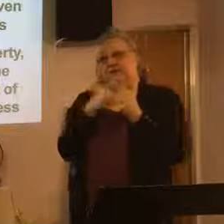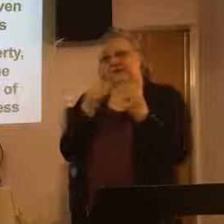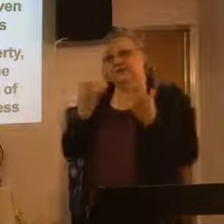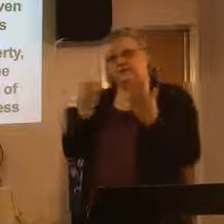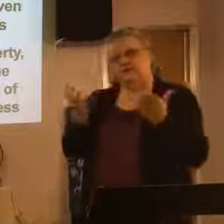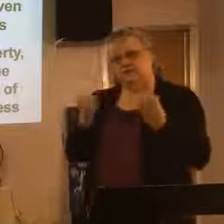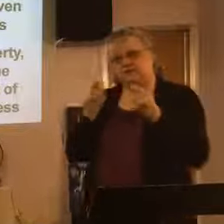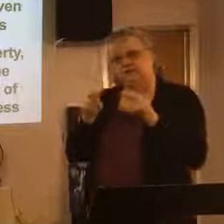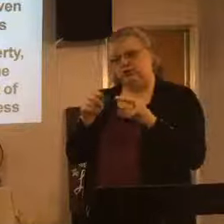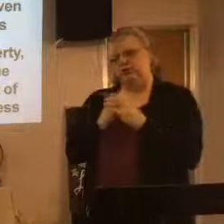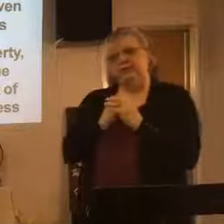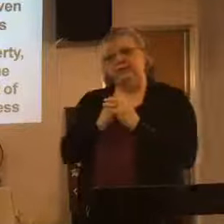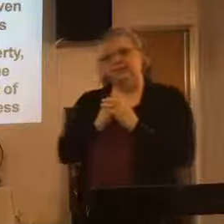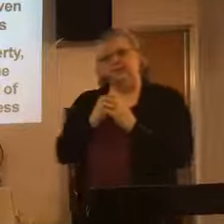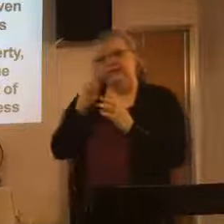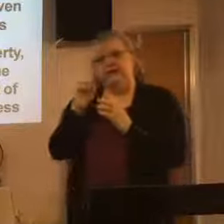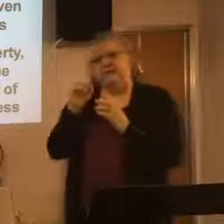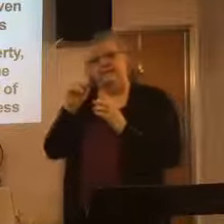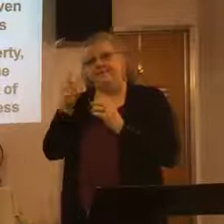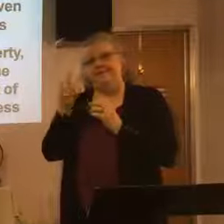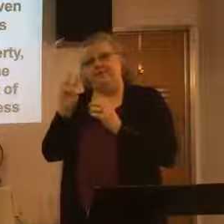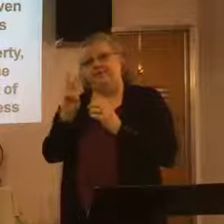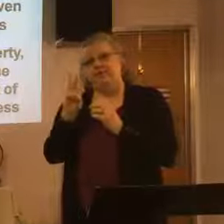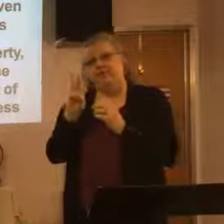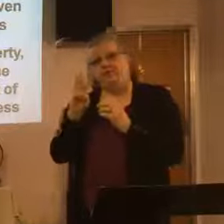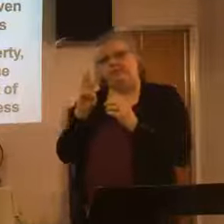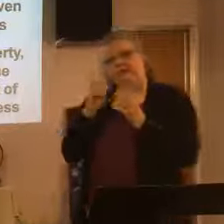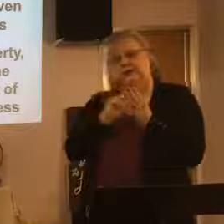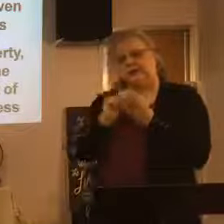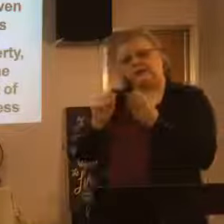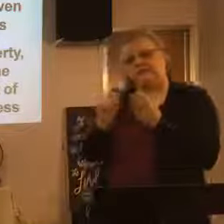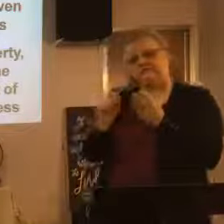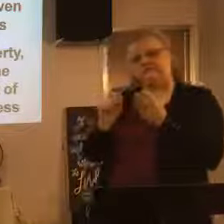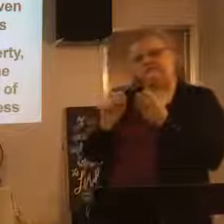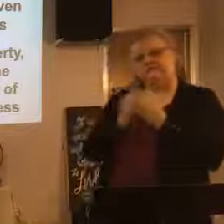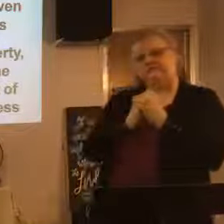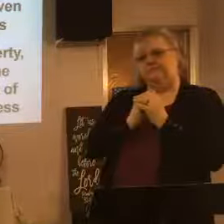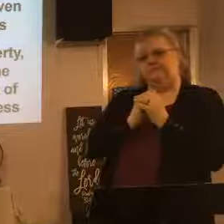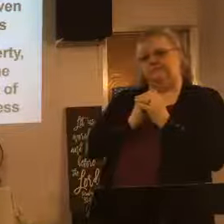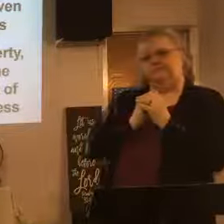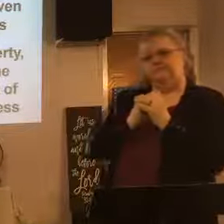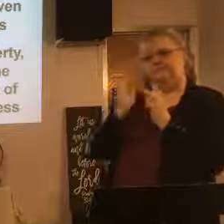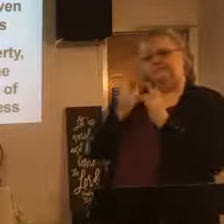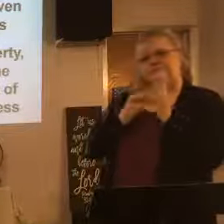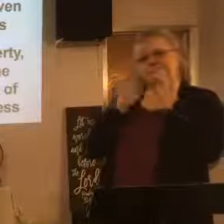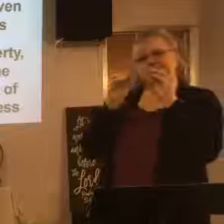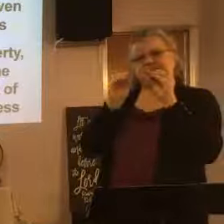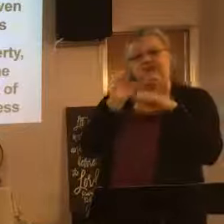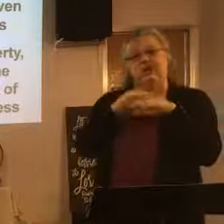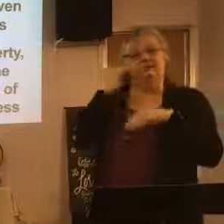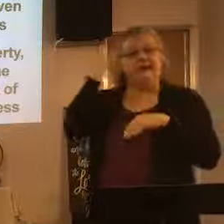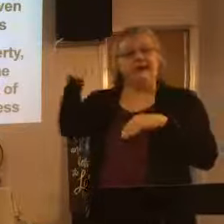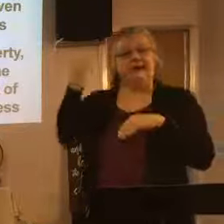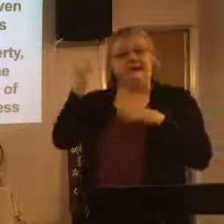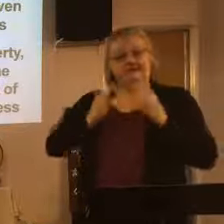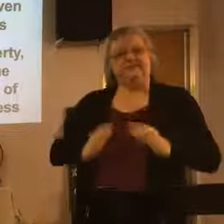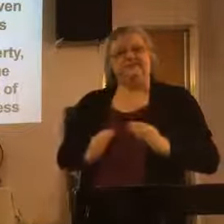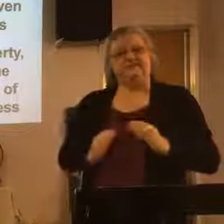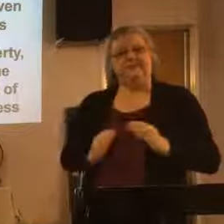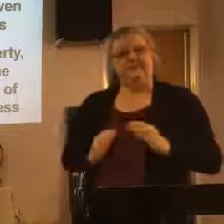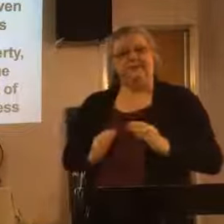at that Matthew records Jesus take and teaching on this idea of